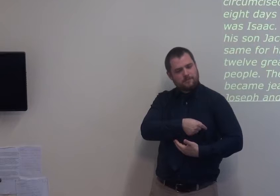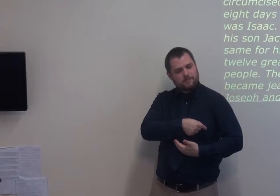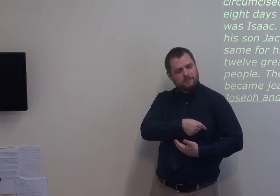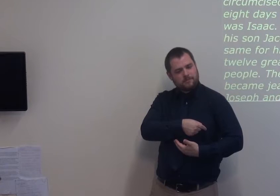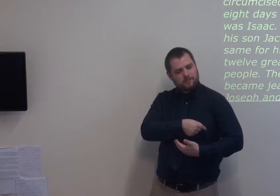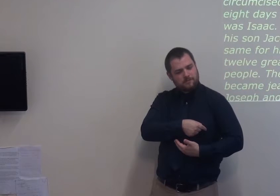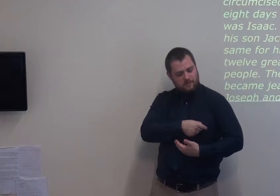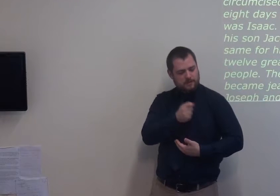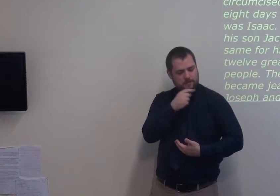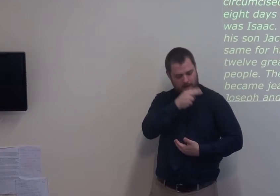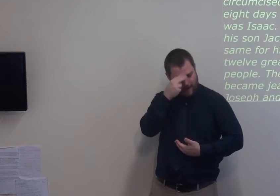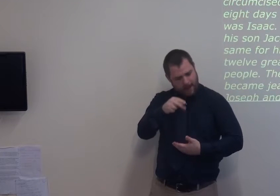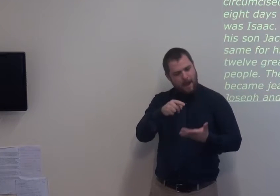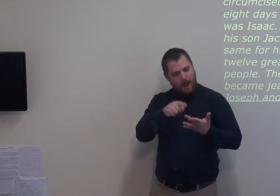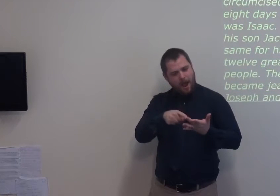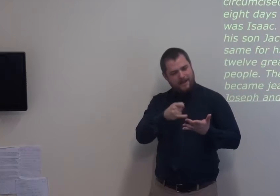His son's name was Isaac.